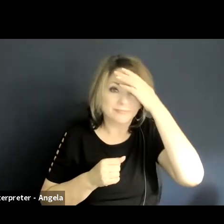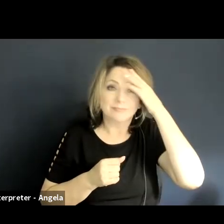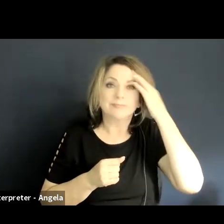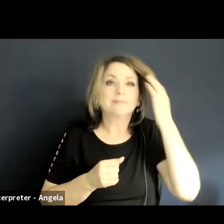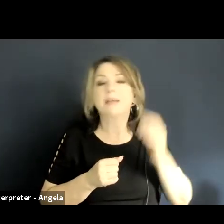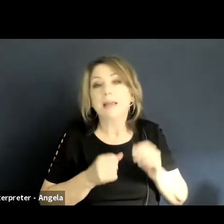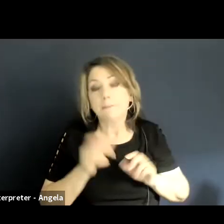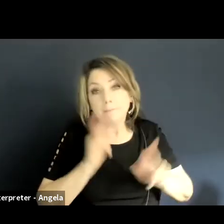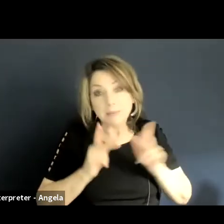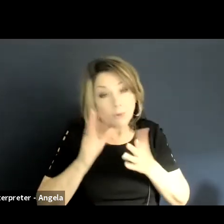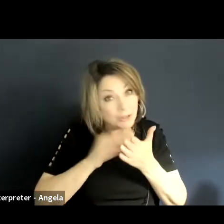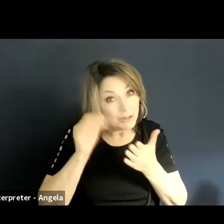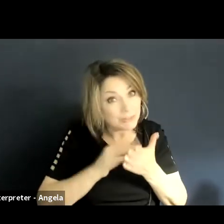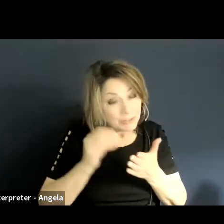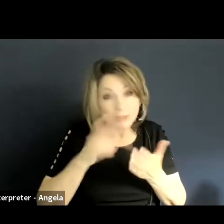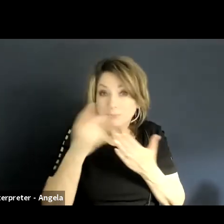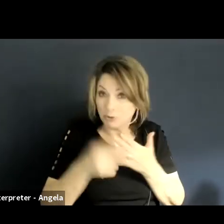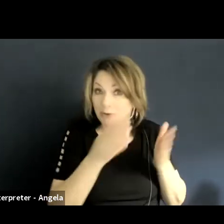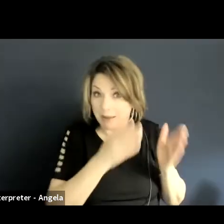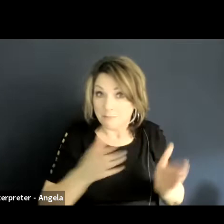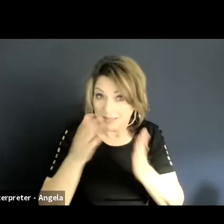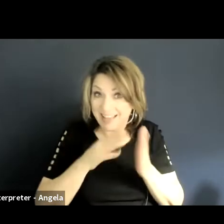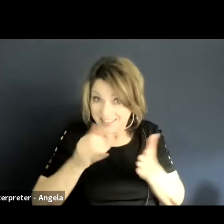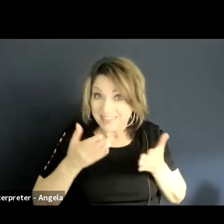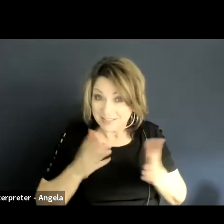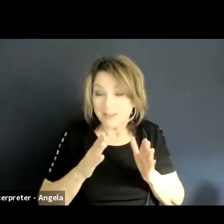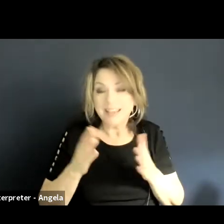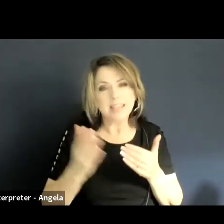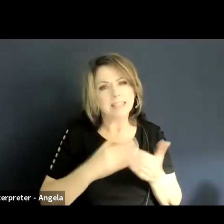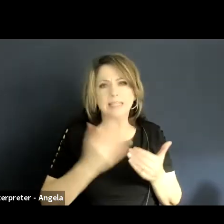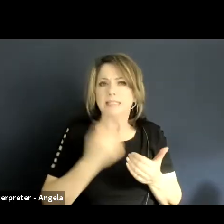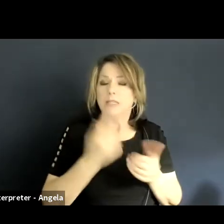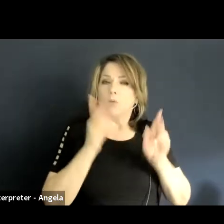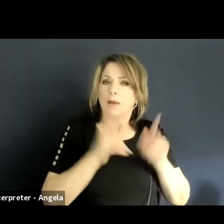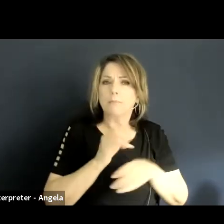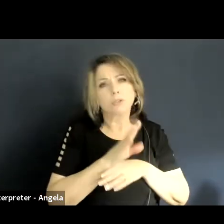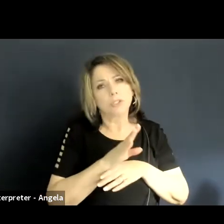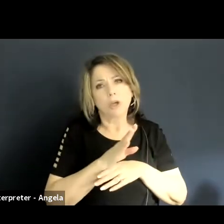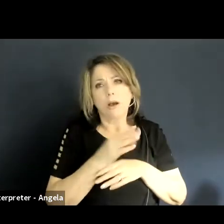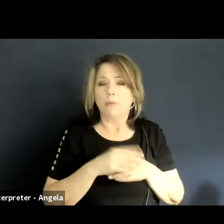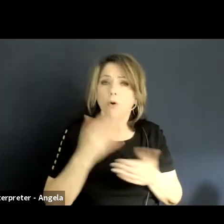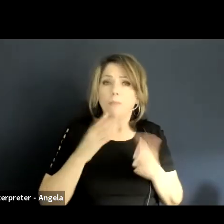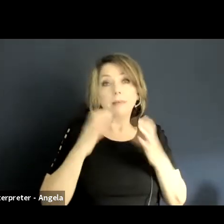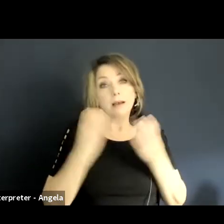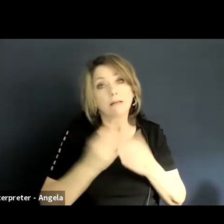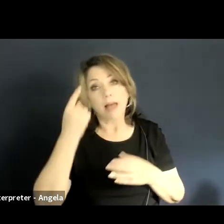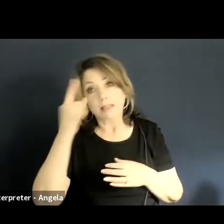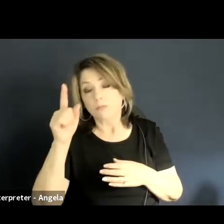do planning, program planning. Is it easy? One person job, like we're going to do a class for